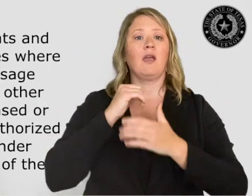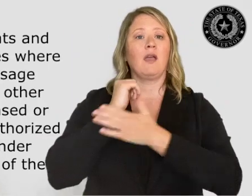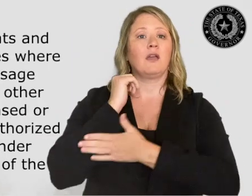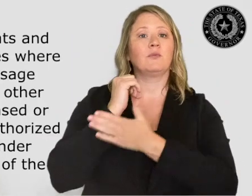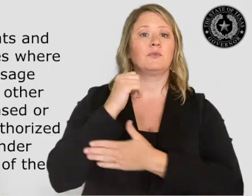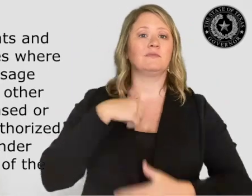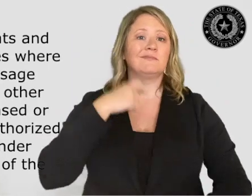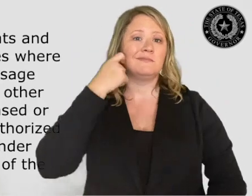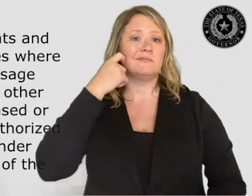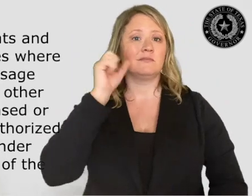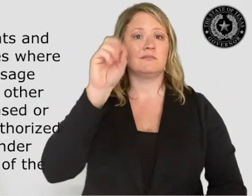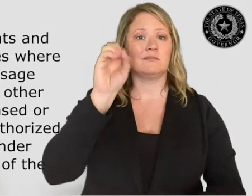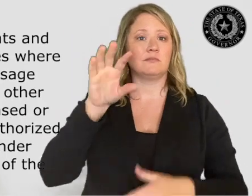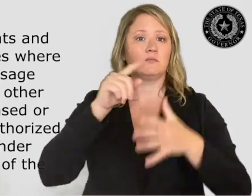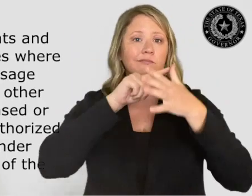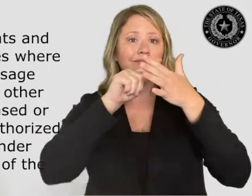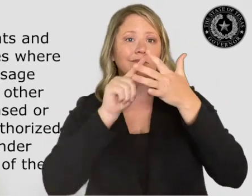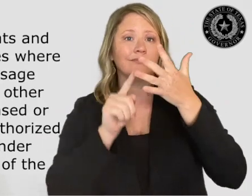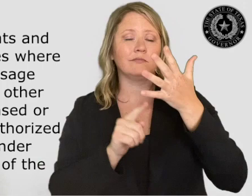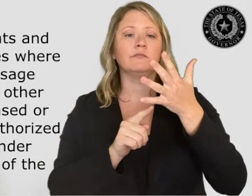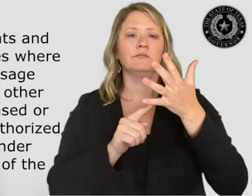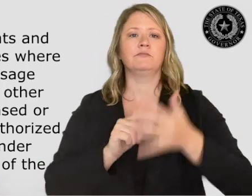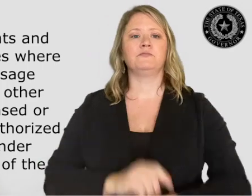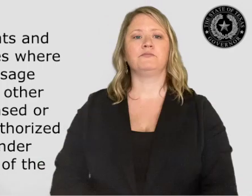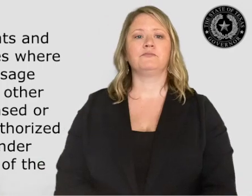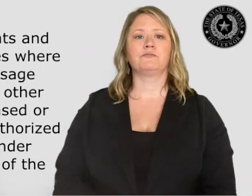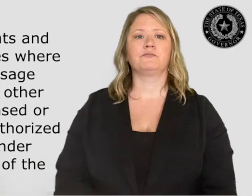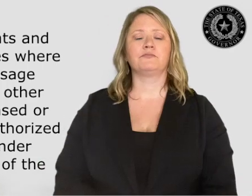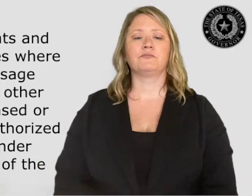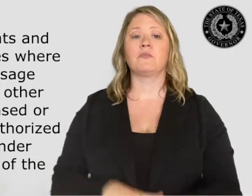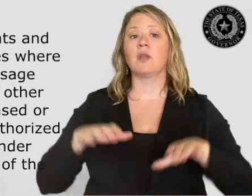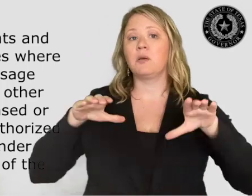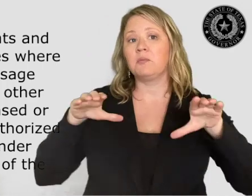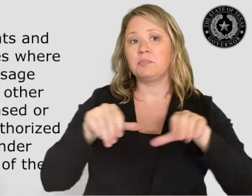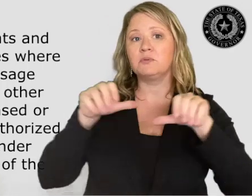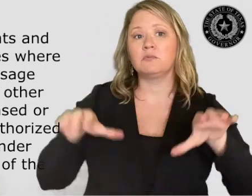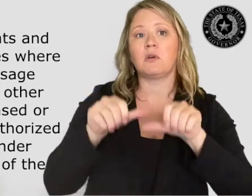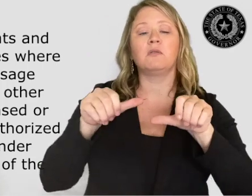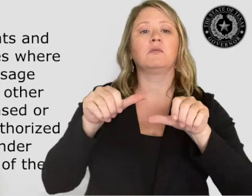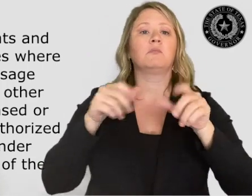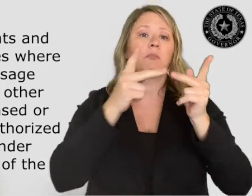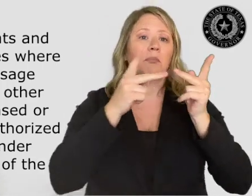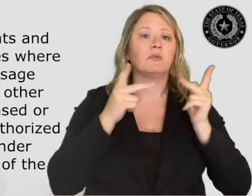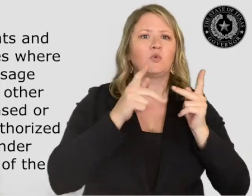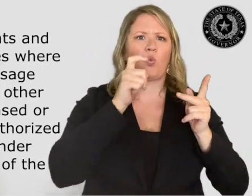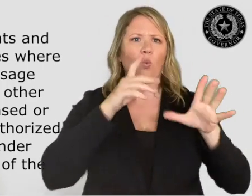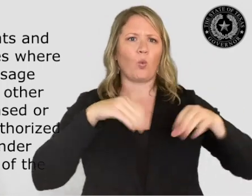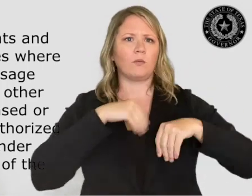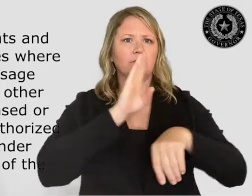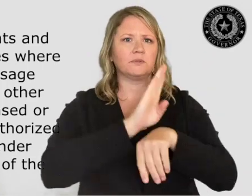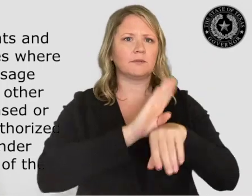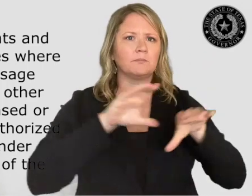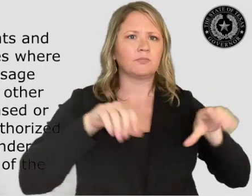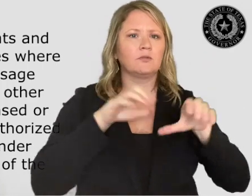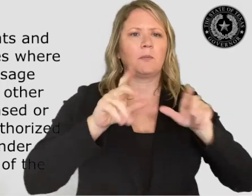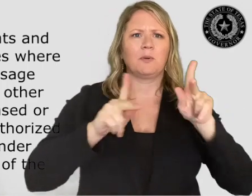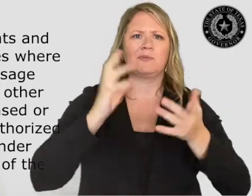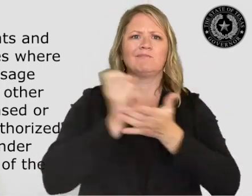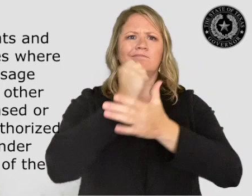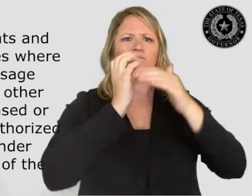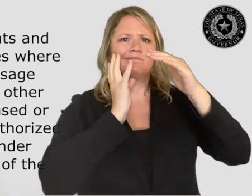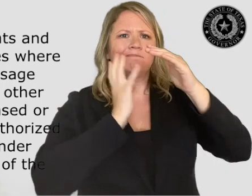Massage establishments and other facilities where licensed massage therapists or other persons licensed or